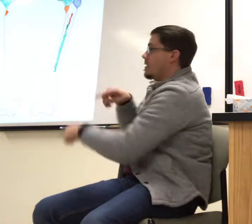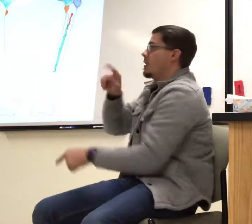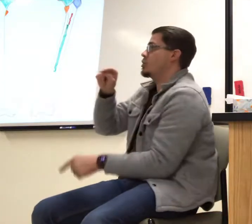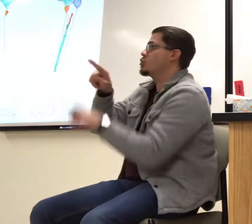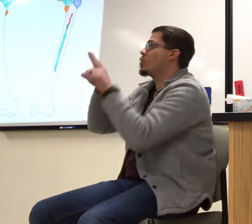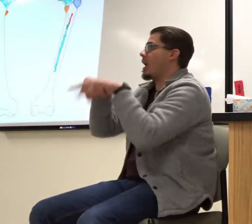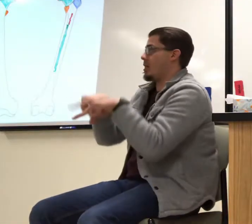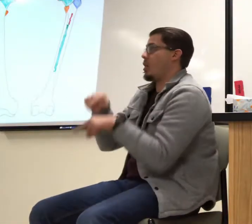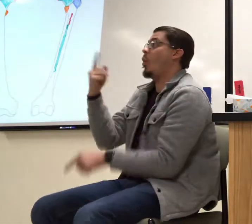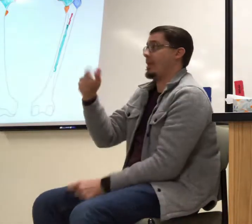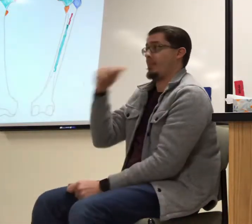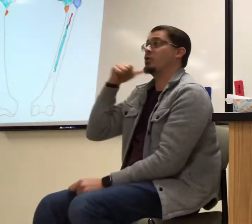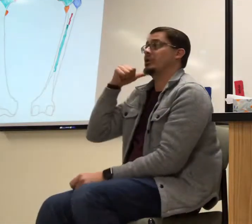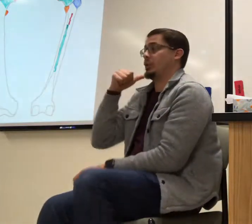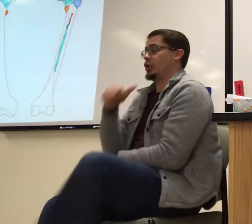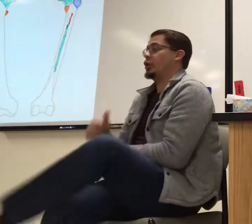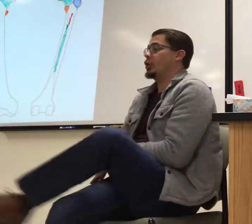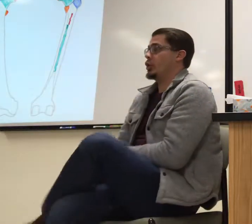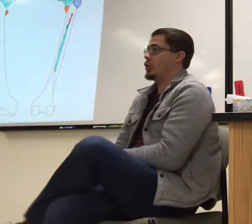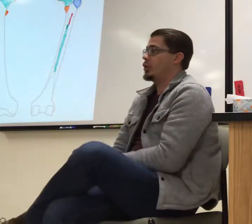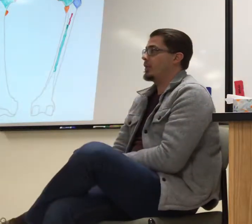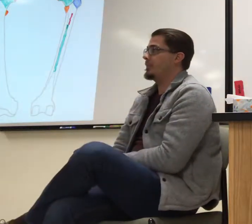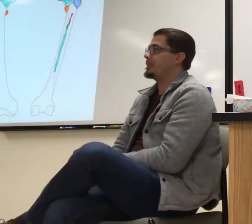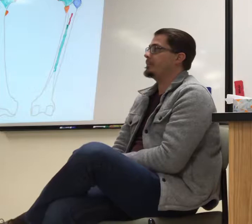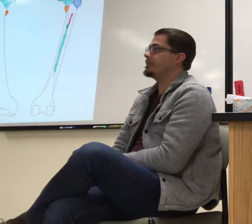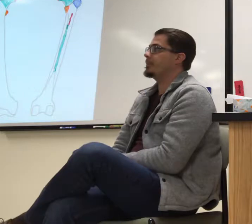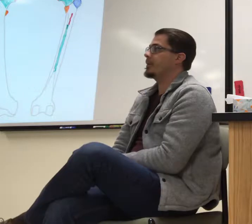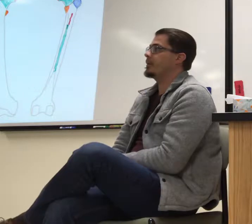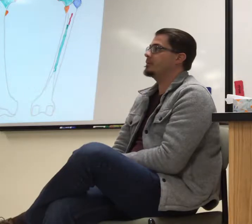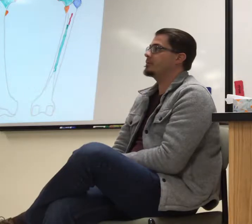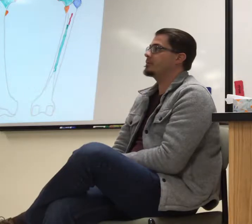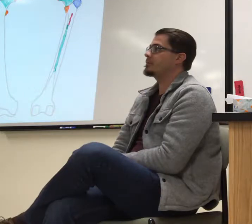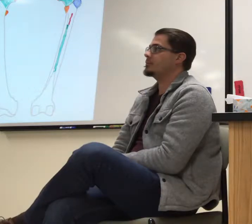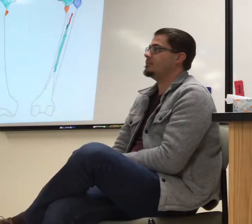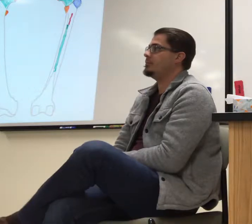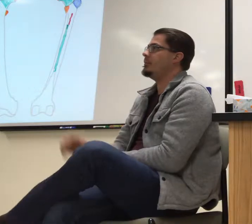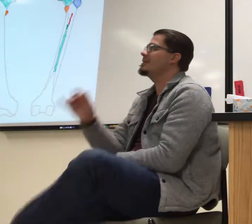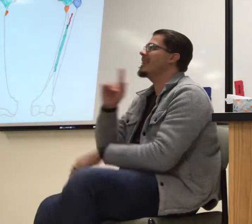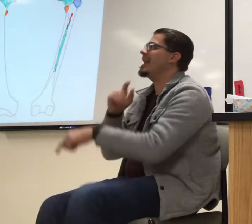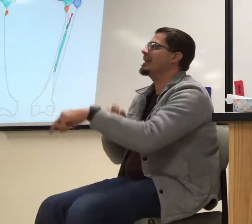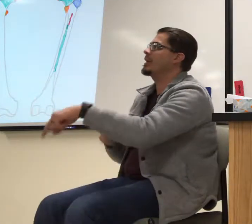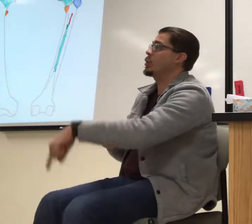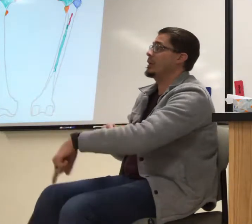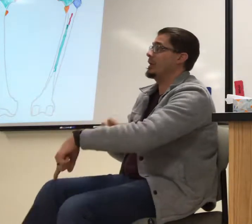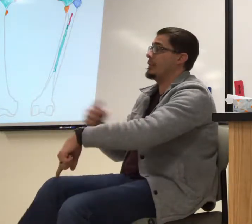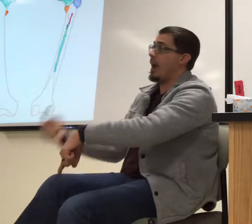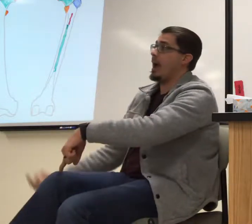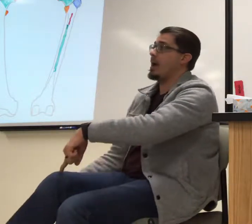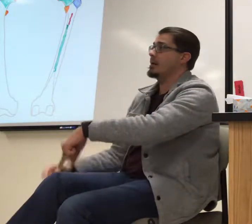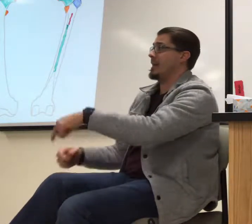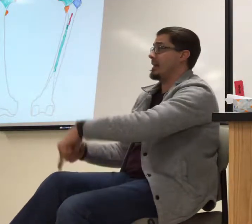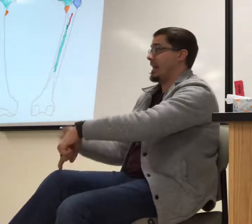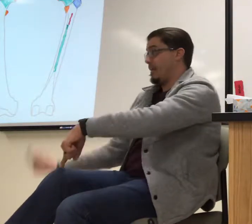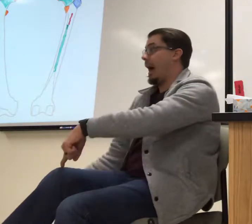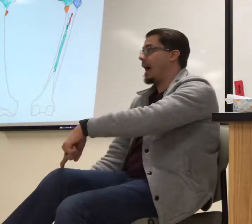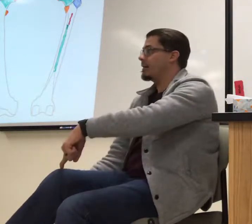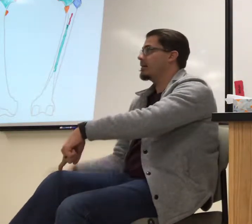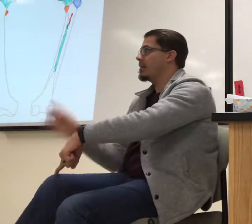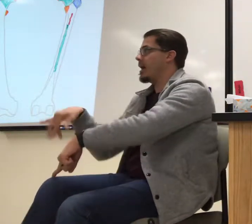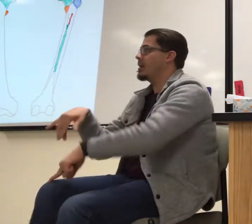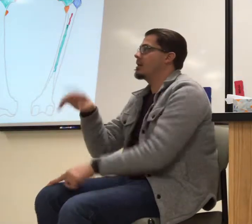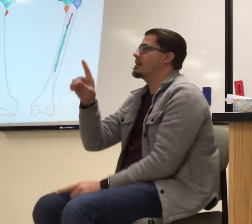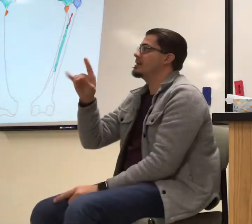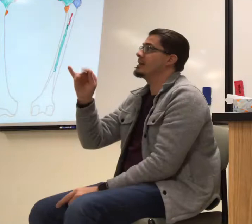Think of it as posterior knee, specifically posterior distal